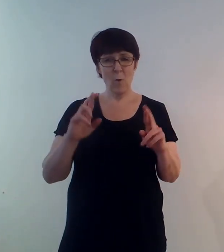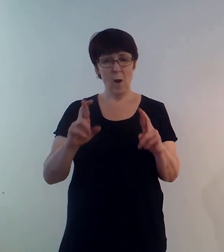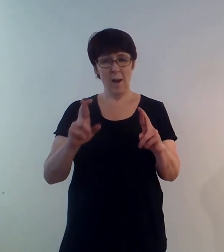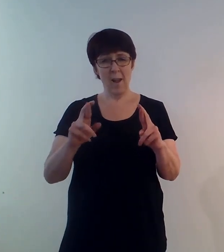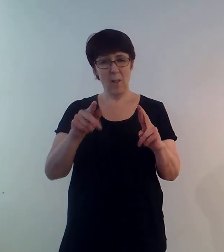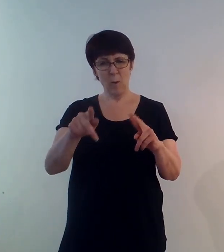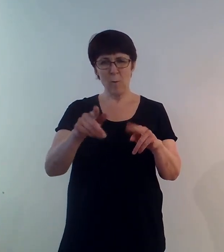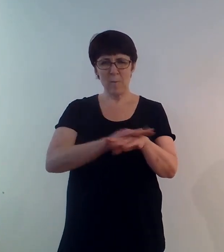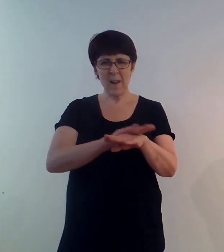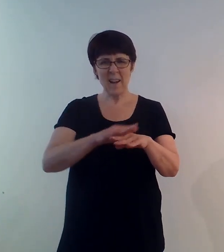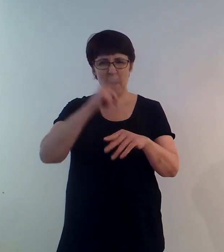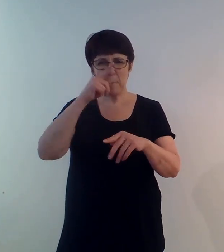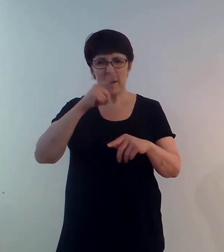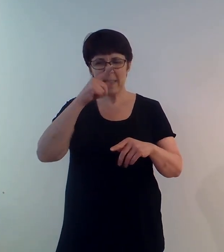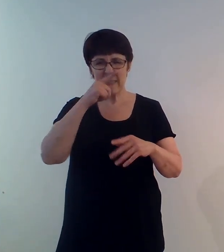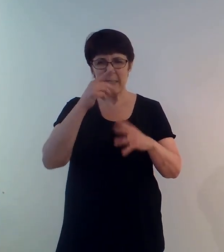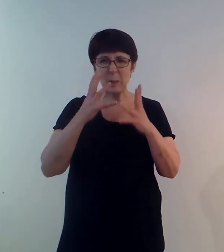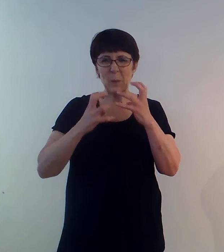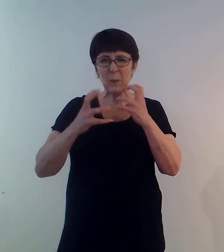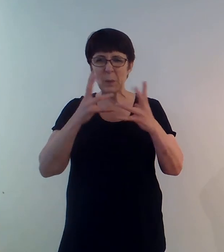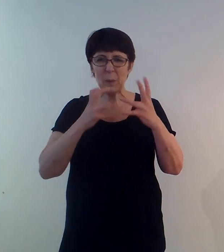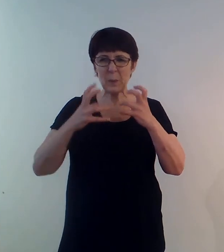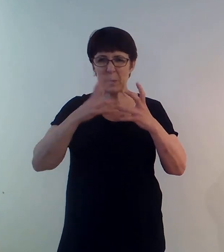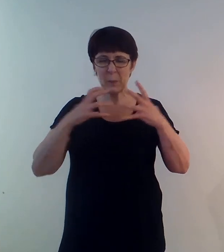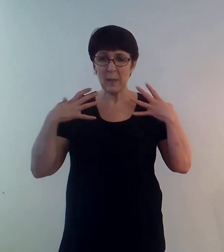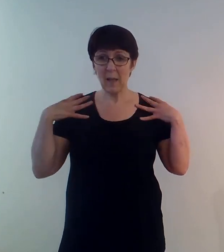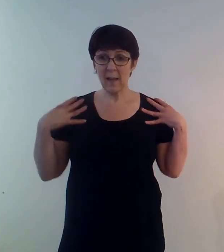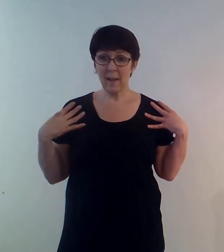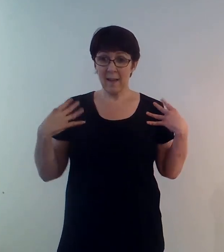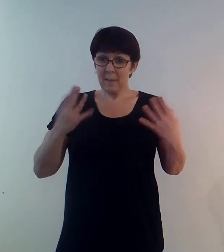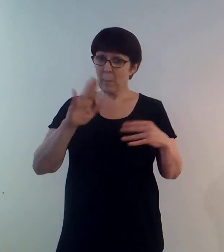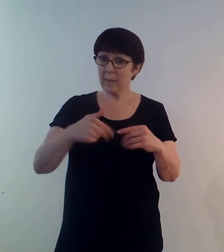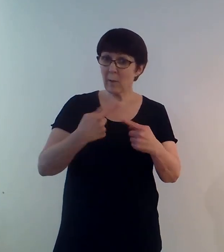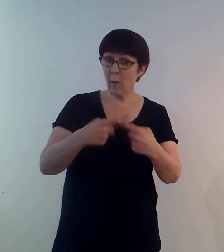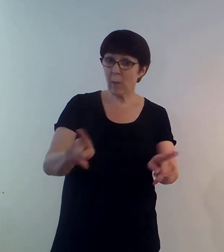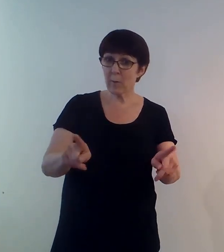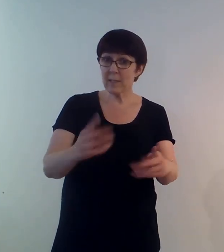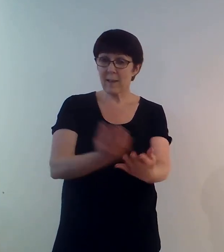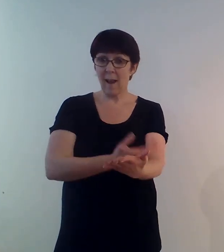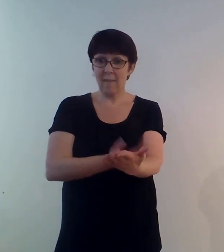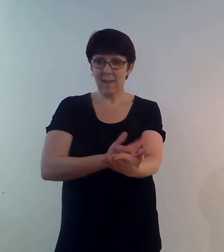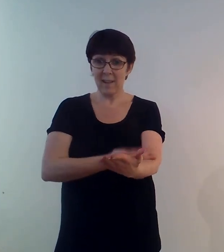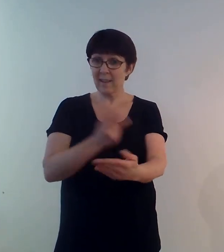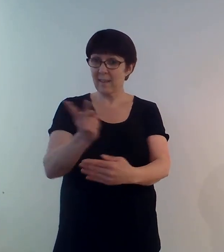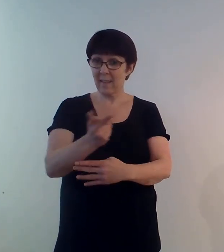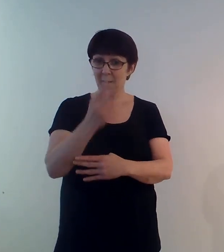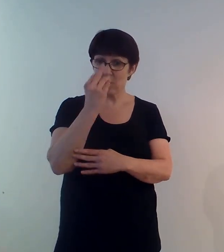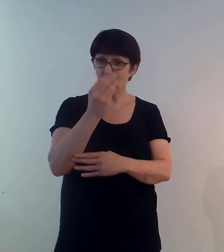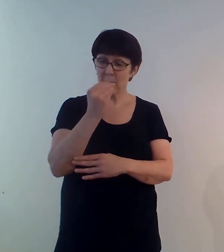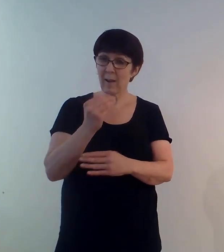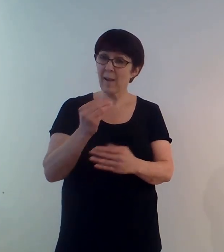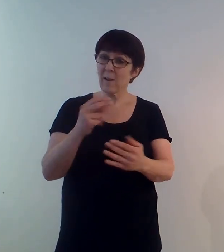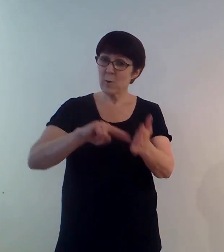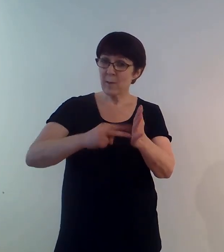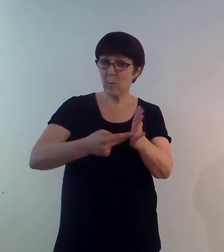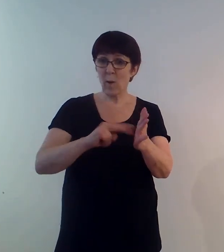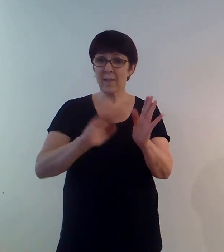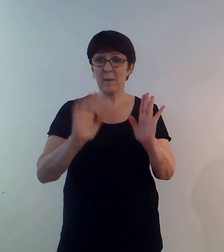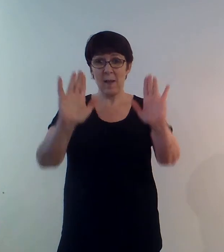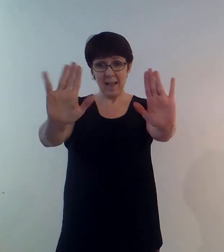fantastic workout and fun as well. Different challenging exercises specifically focused on working on your handstand. Hope you enjoyed, team. Can't wait to